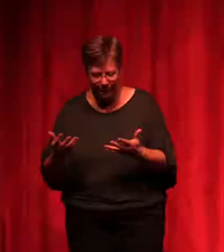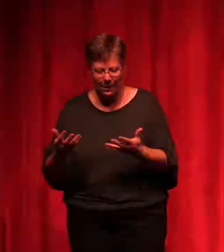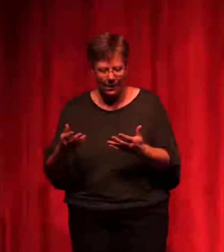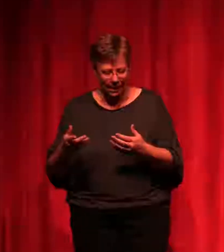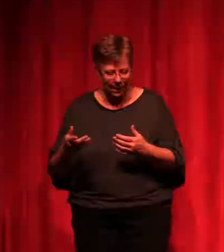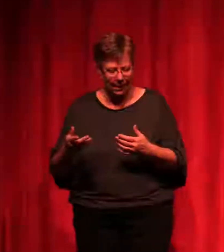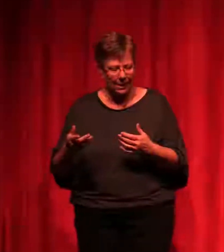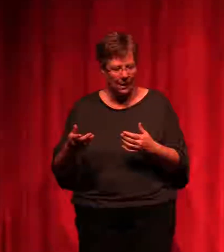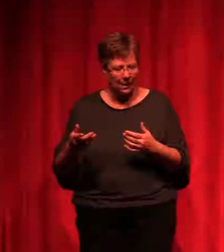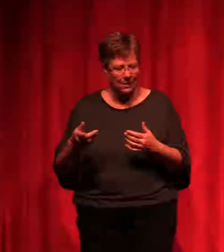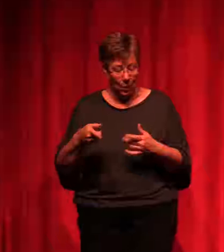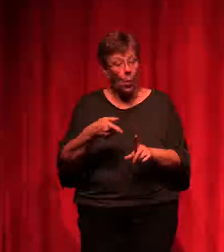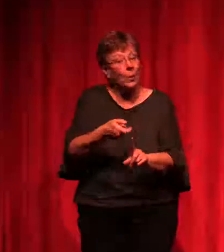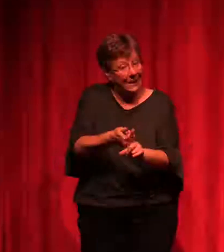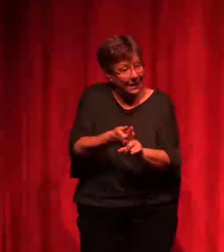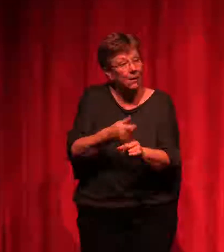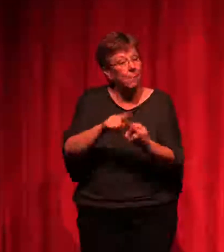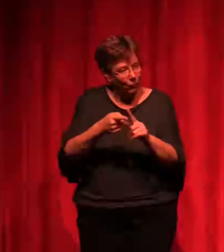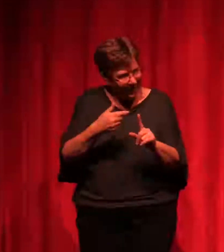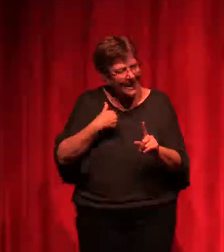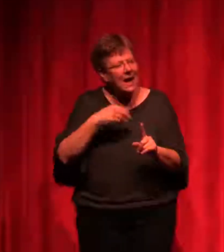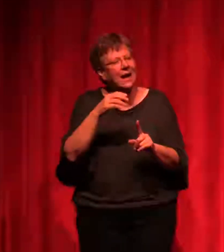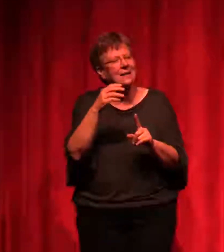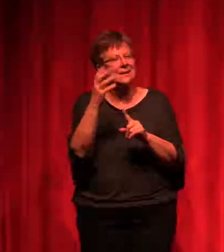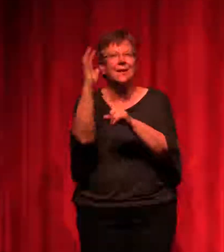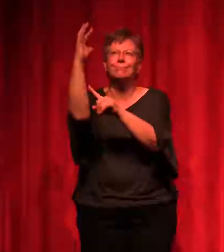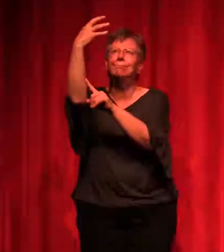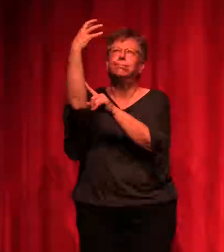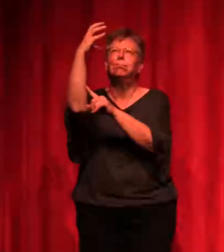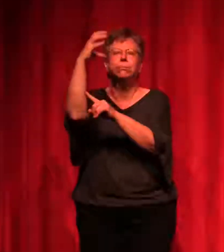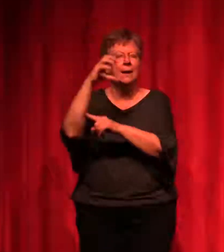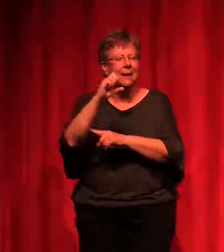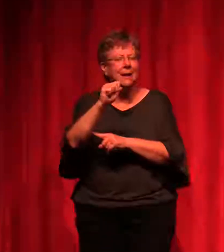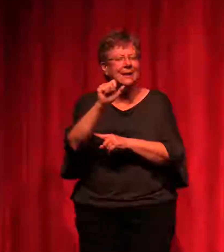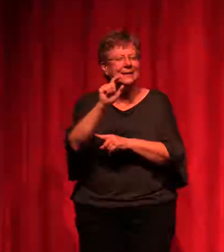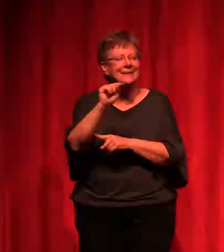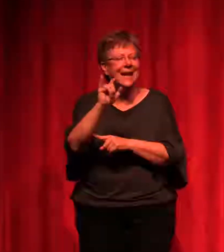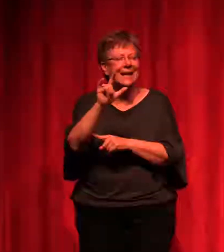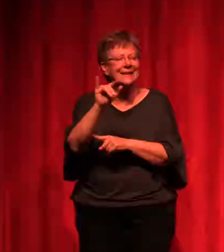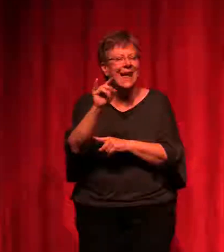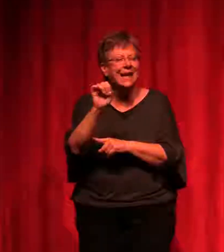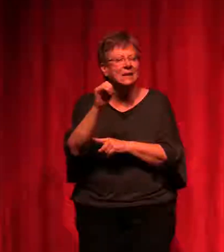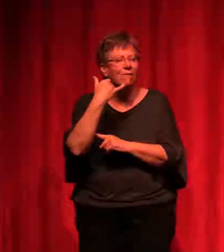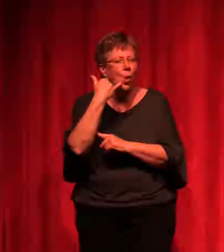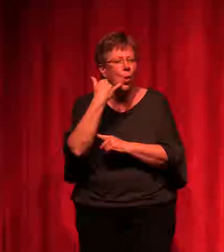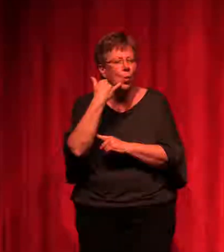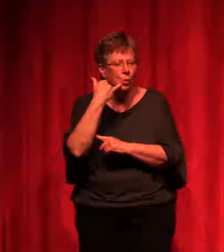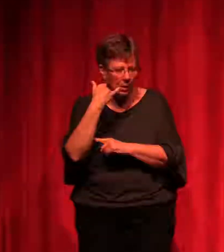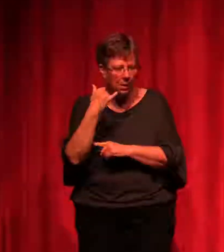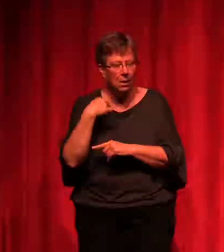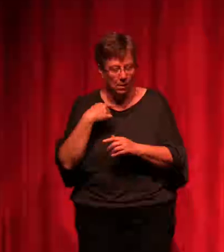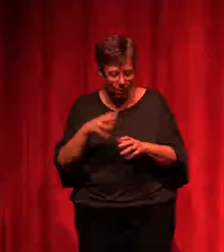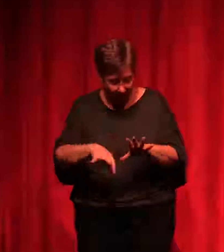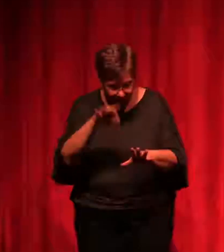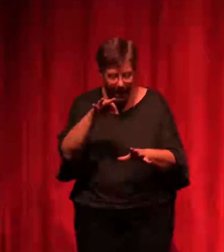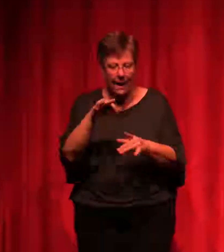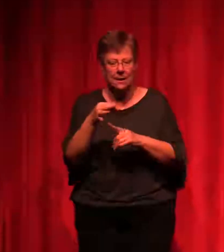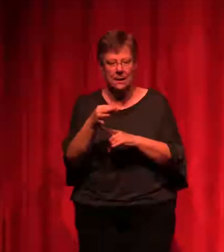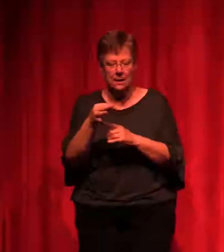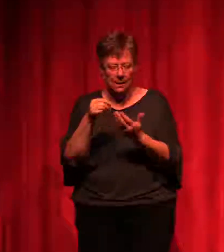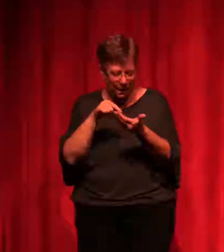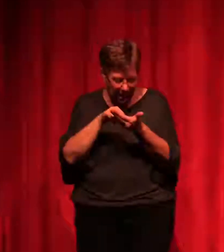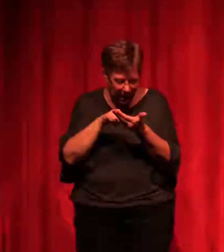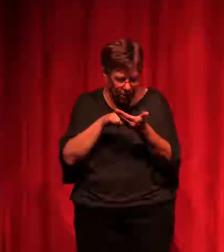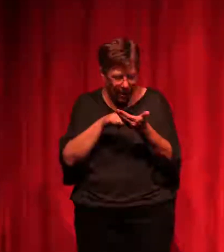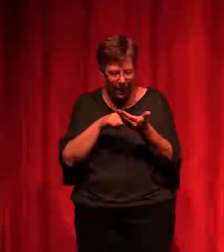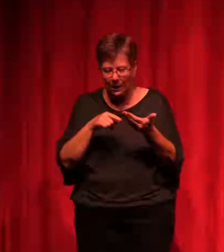satellite phone out. He's trying to call, and I go down and check my bike and to get some things